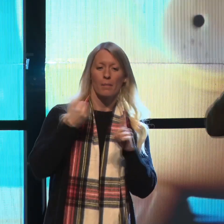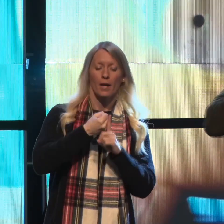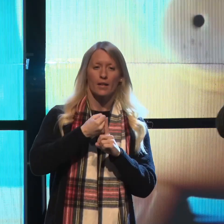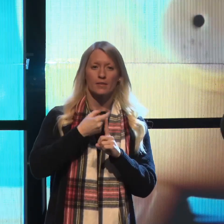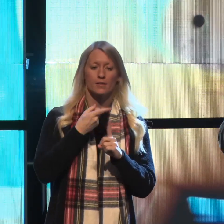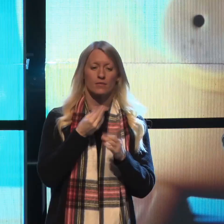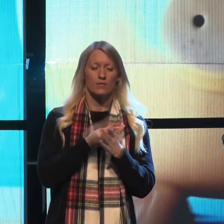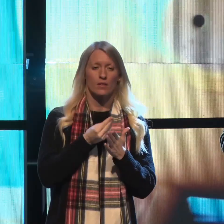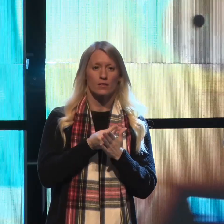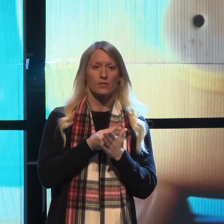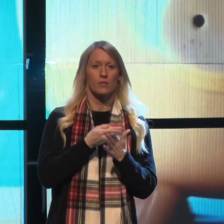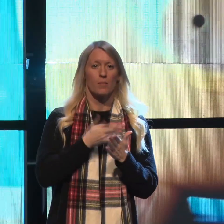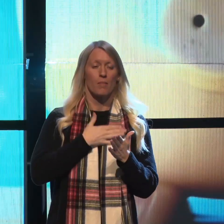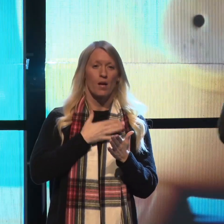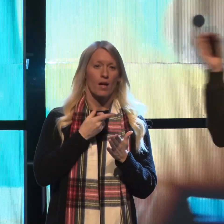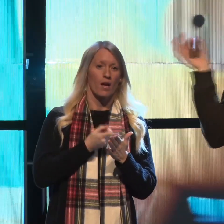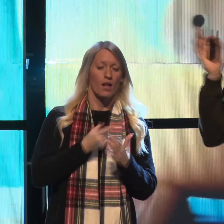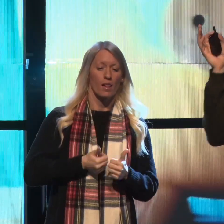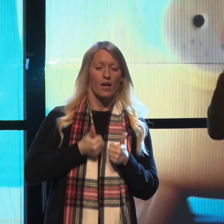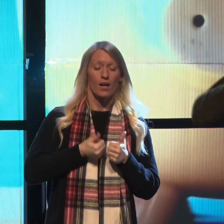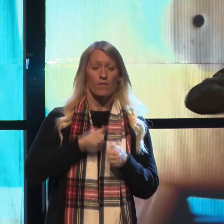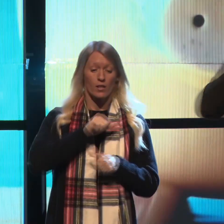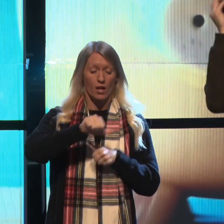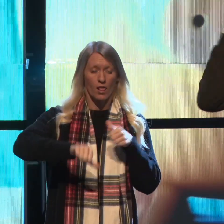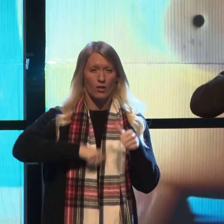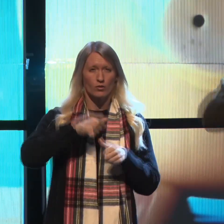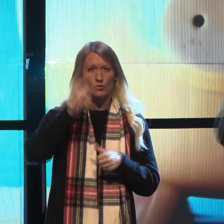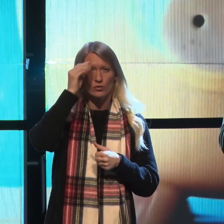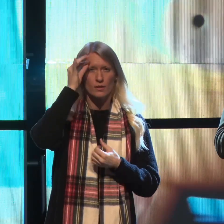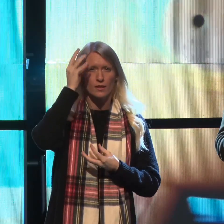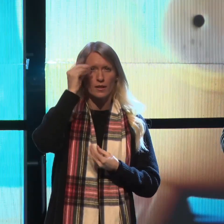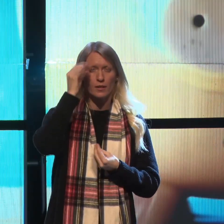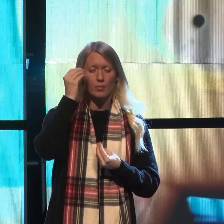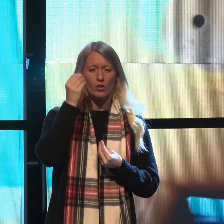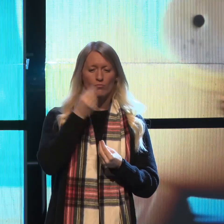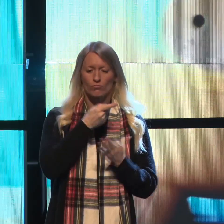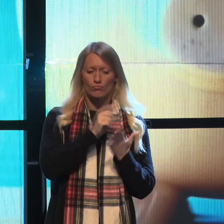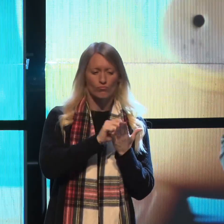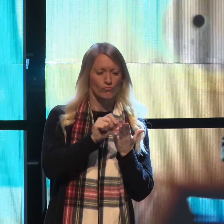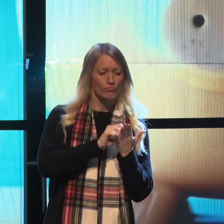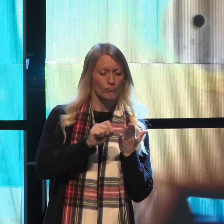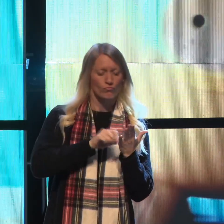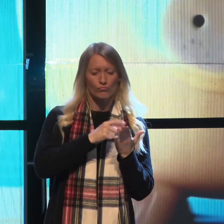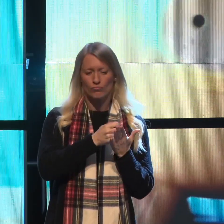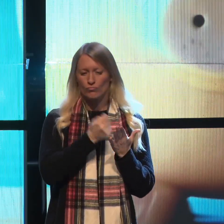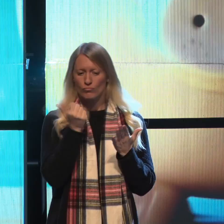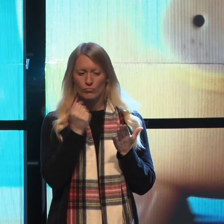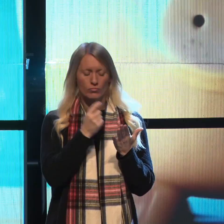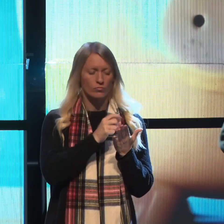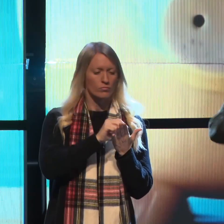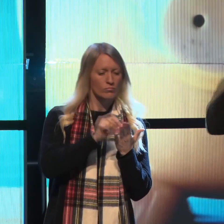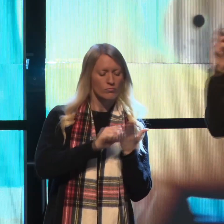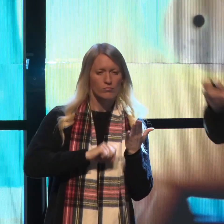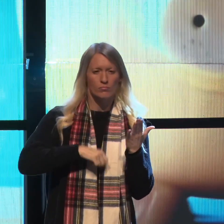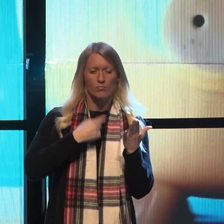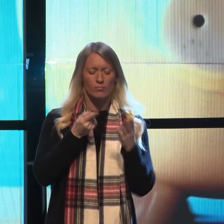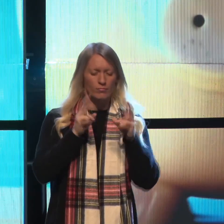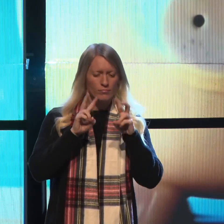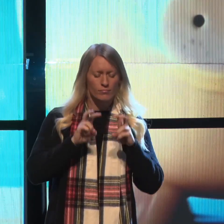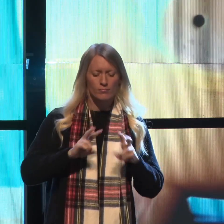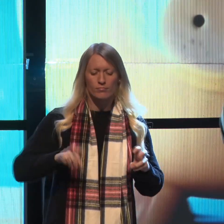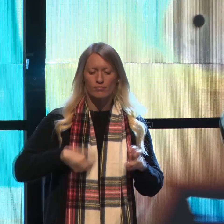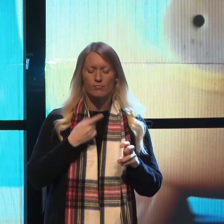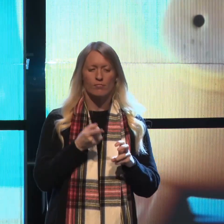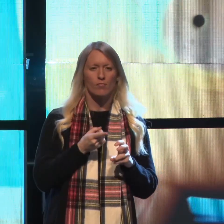to have on my life and others? And just think about it. Let it flow out and just write it down, cross it out. But just take 15 to